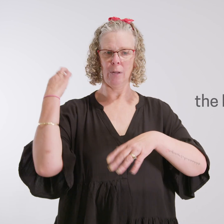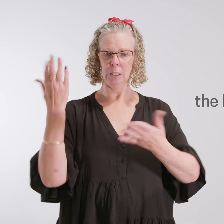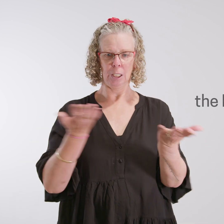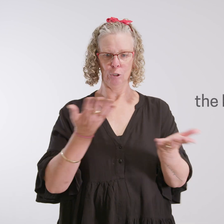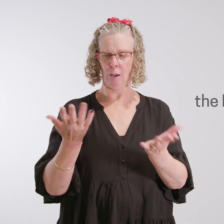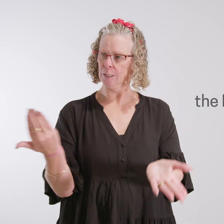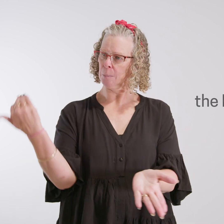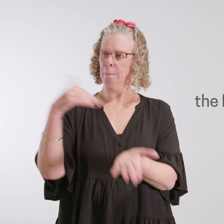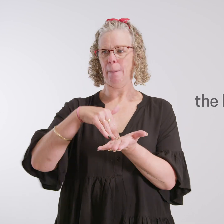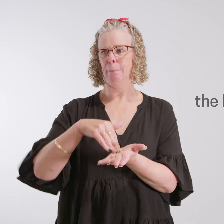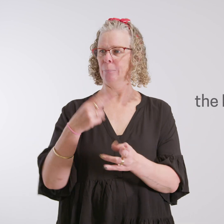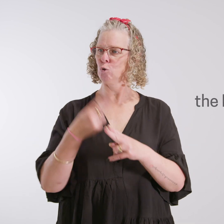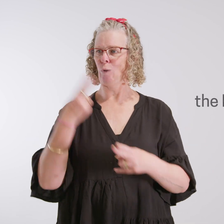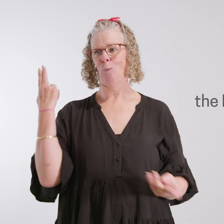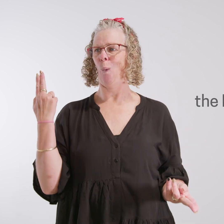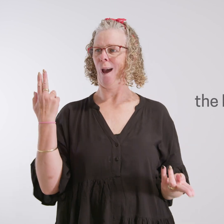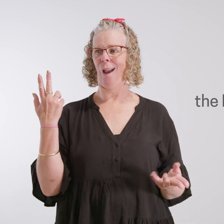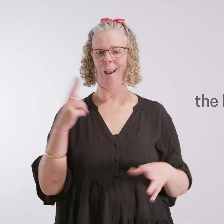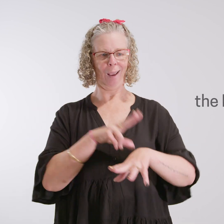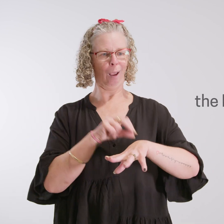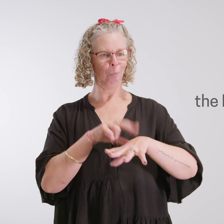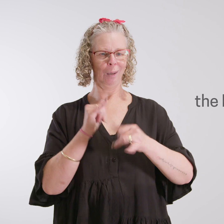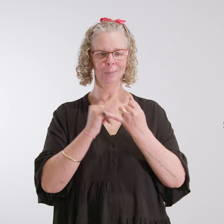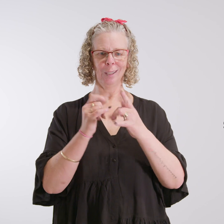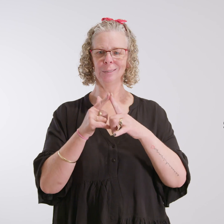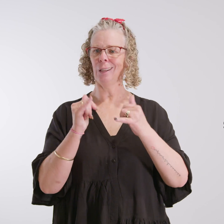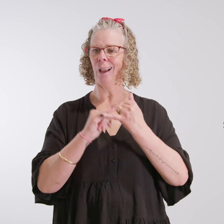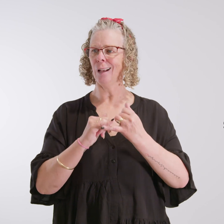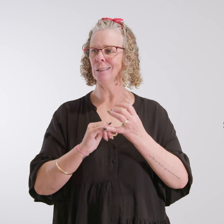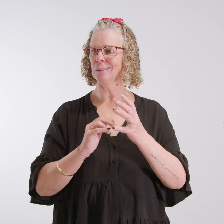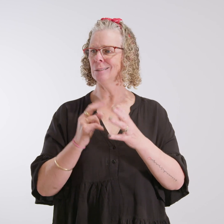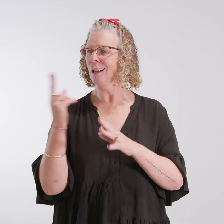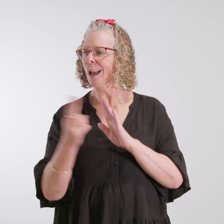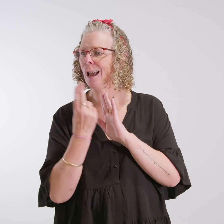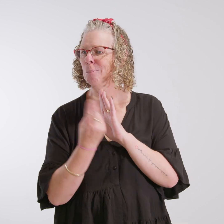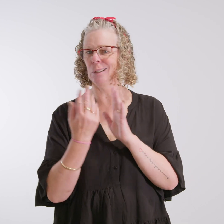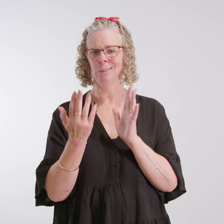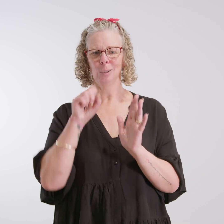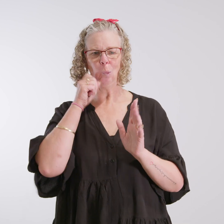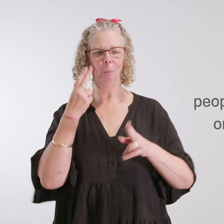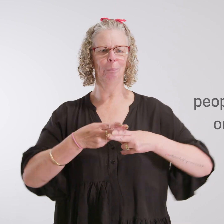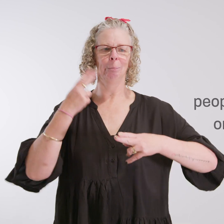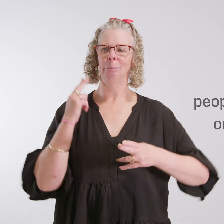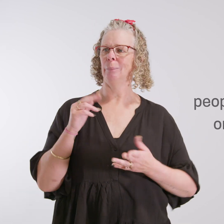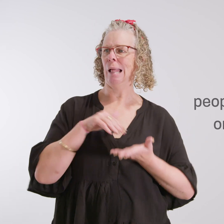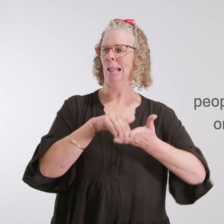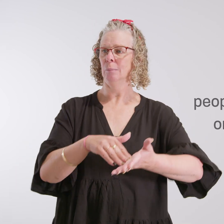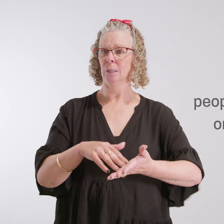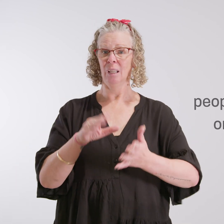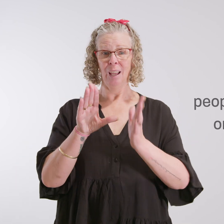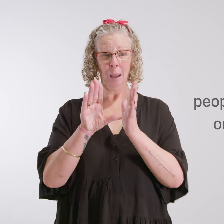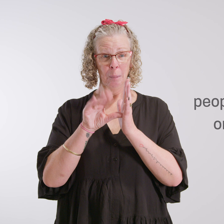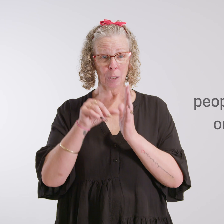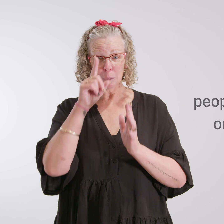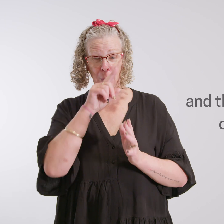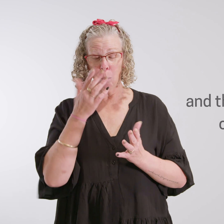The RFS, SES, the police and the AMBOs and all those sorts of people. And of course, people want power back on after